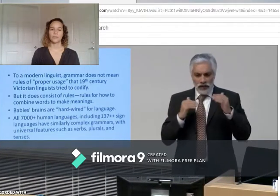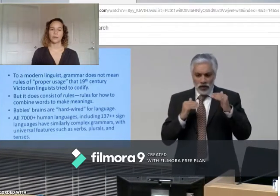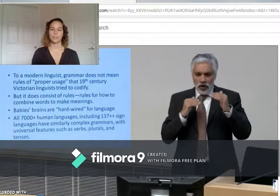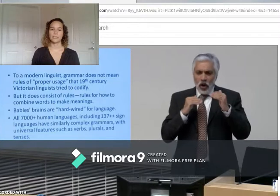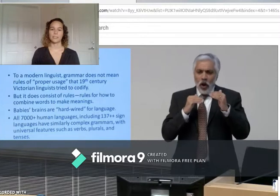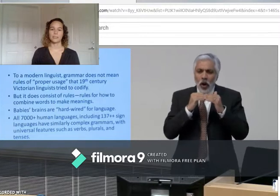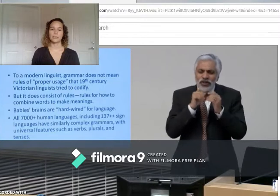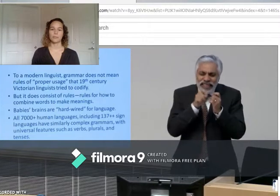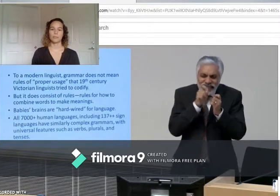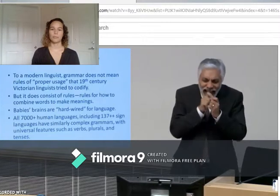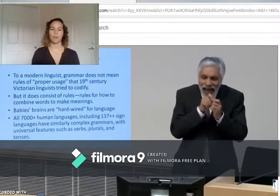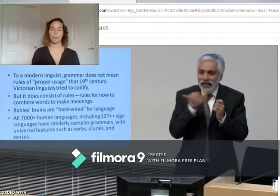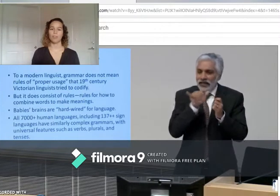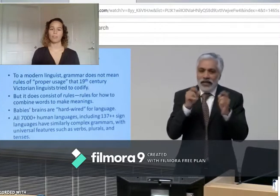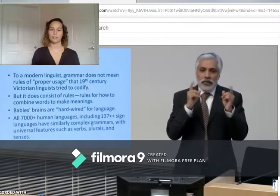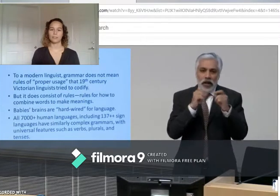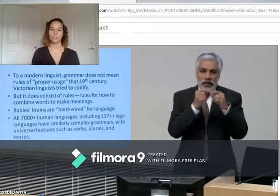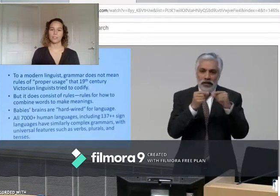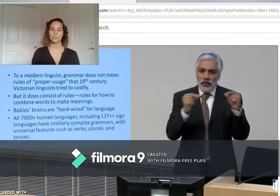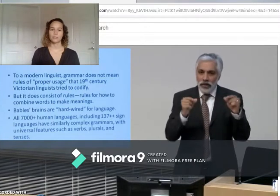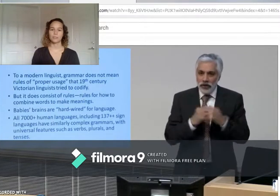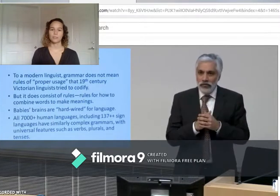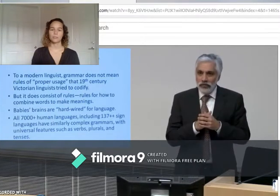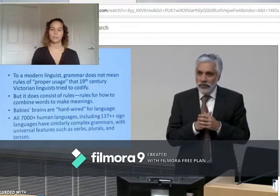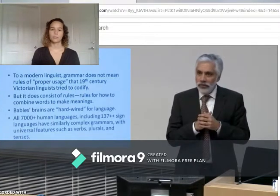Sure, there are variances, but we all have language.